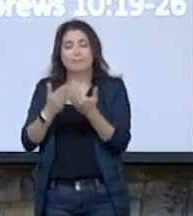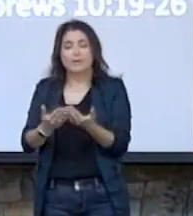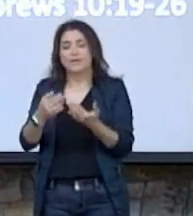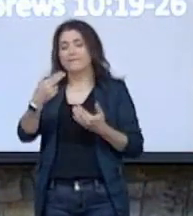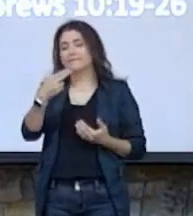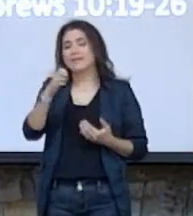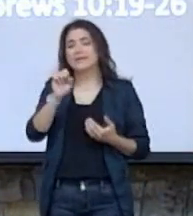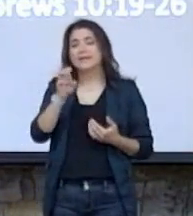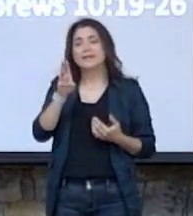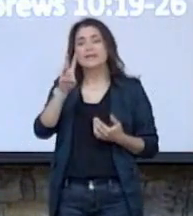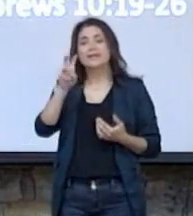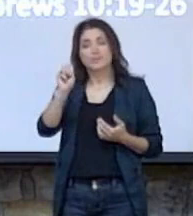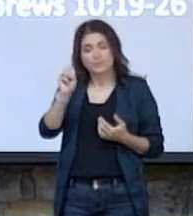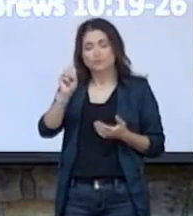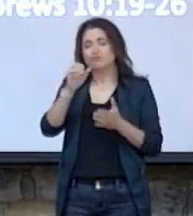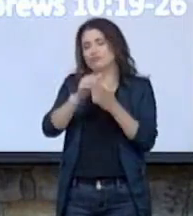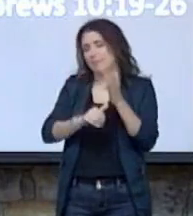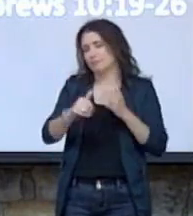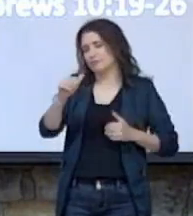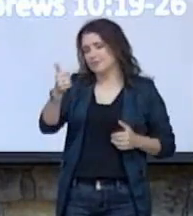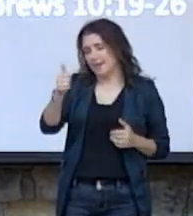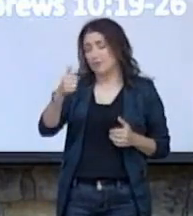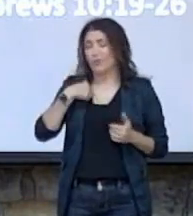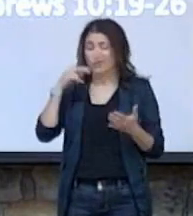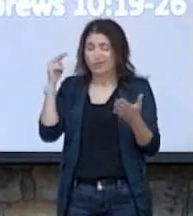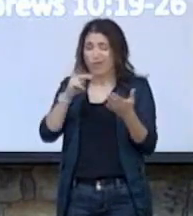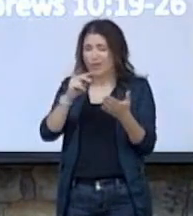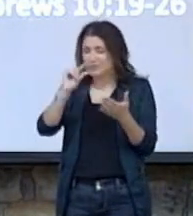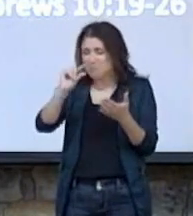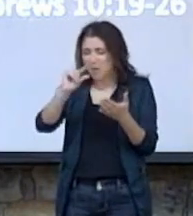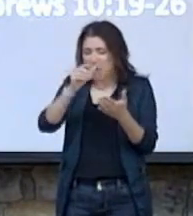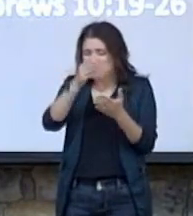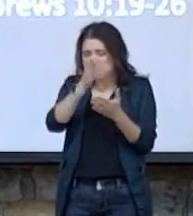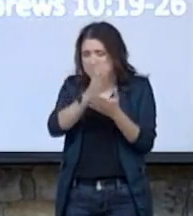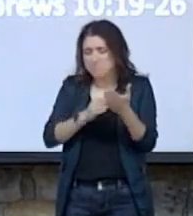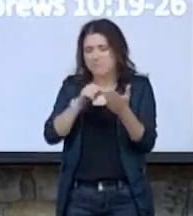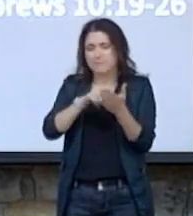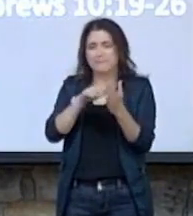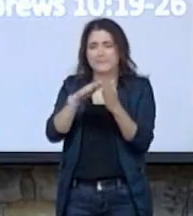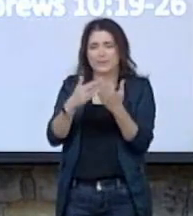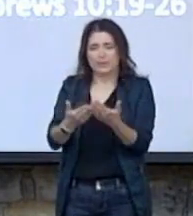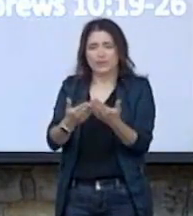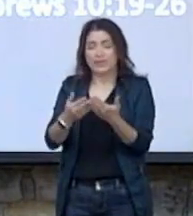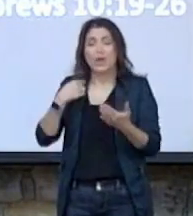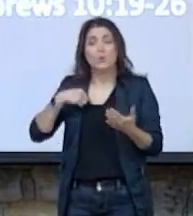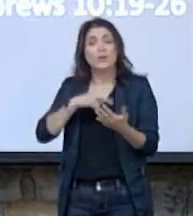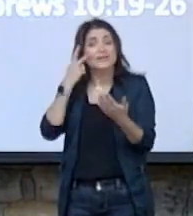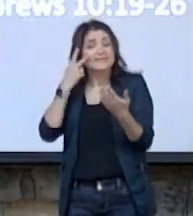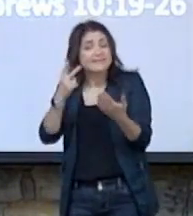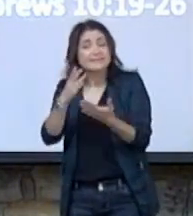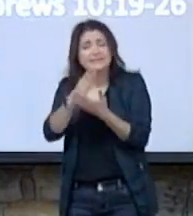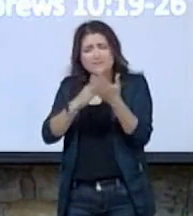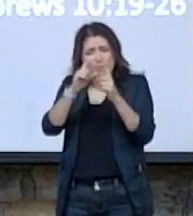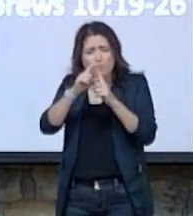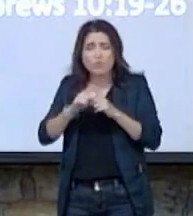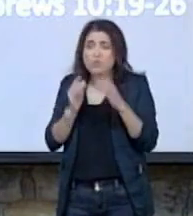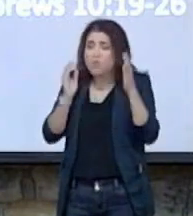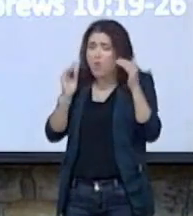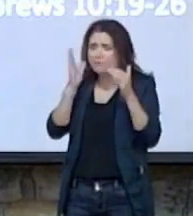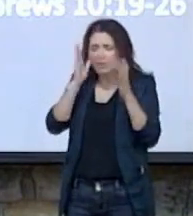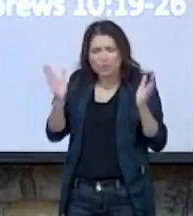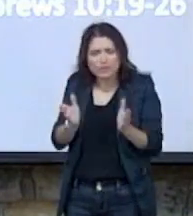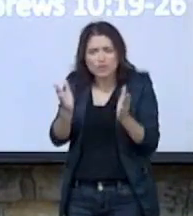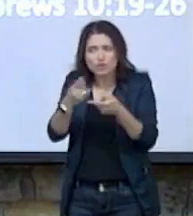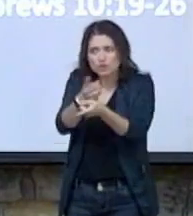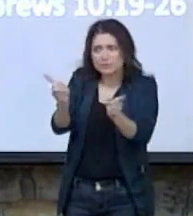chapter 10. We're going to look at a small portion of this book, and we're going to see some words that I hope will encourage